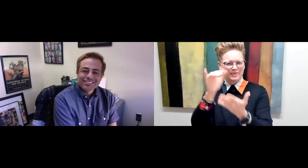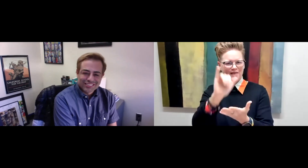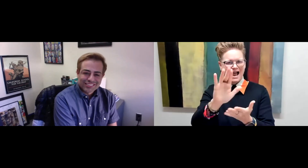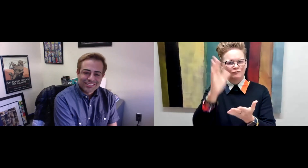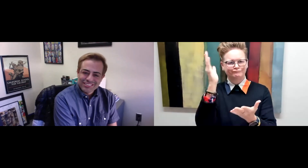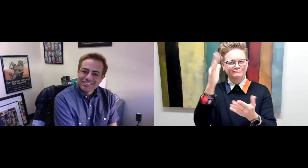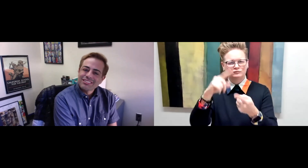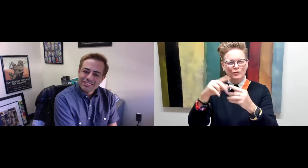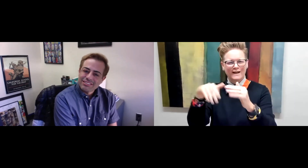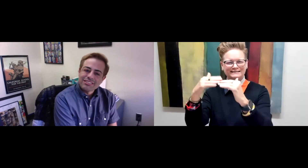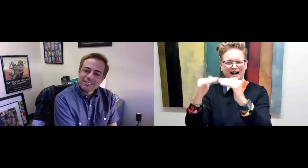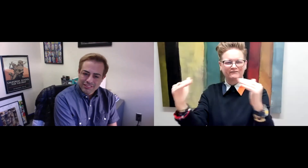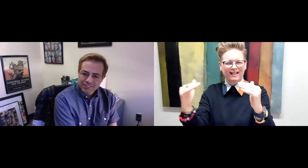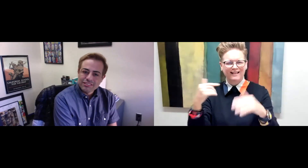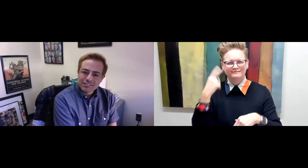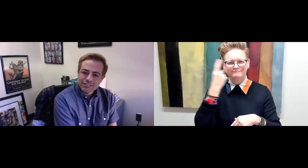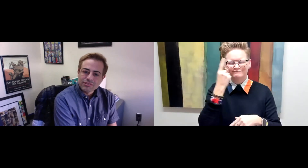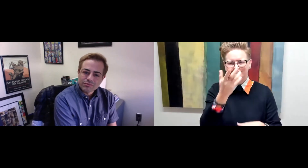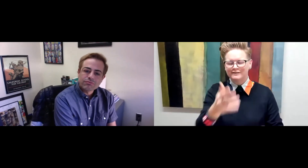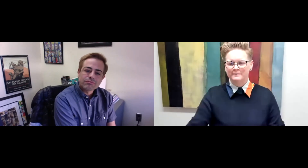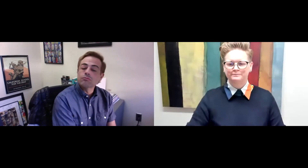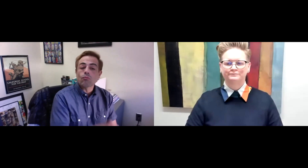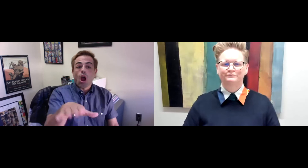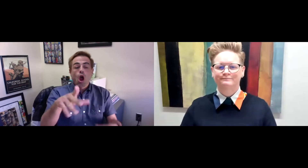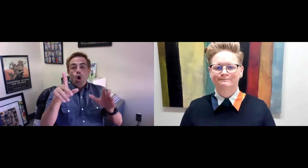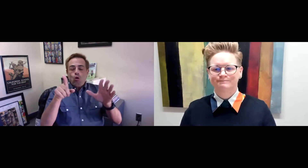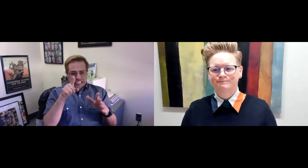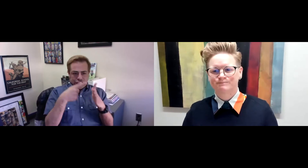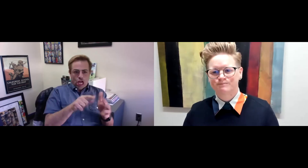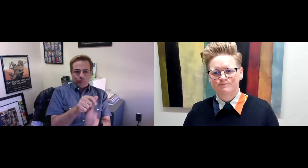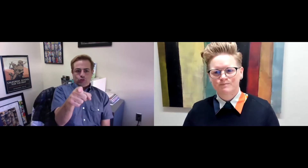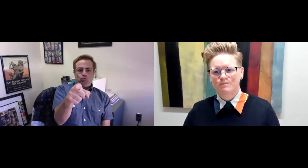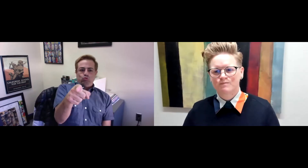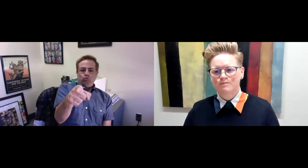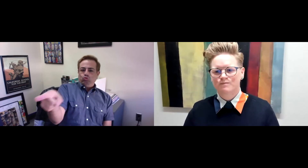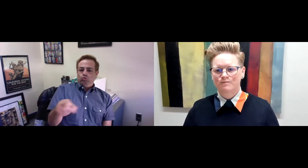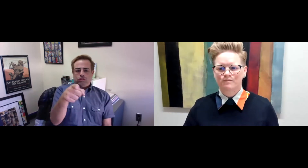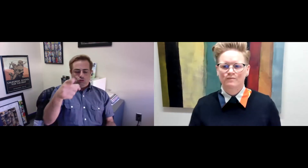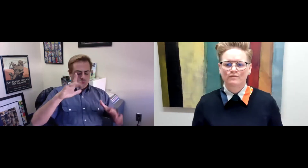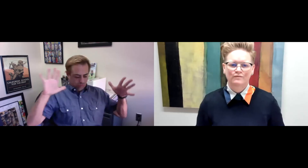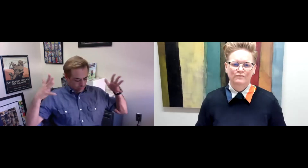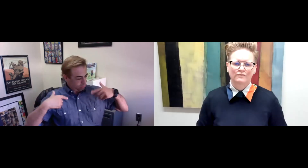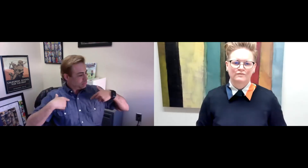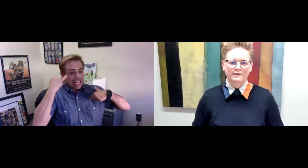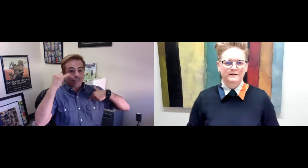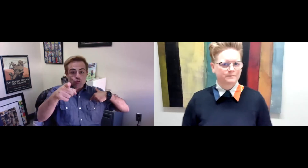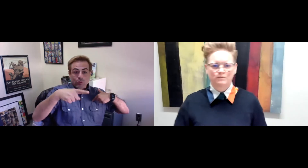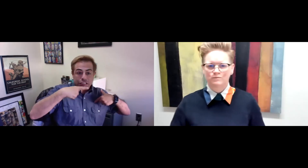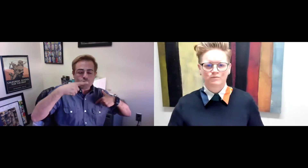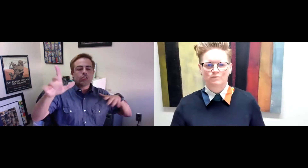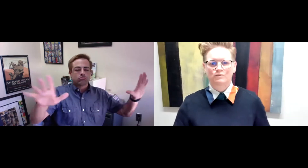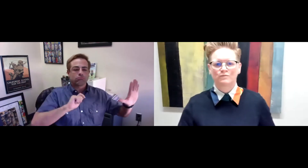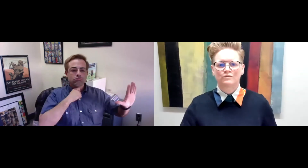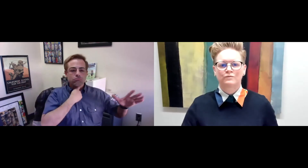and just kind of wondering how we can take that presentation to the next level. Well, it all starts with